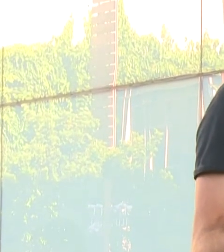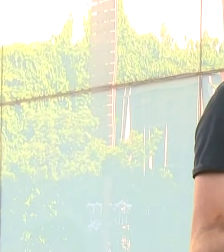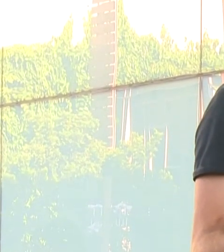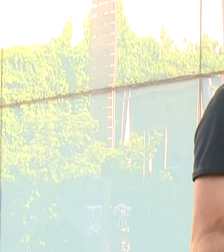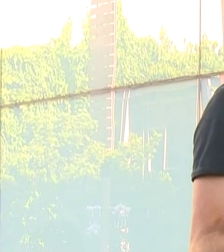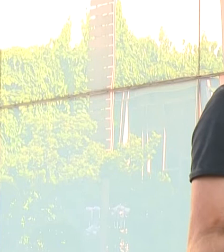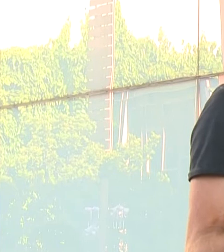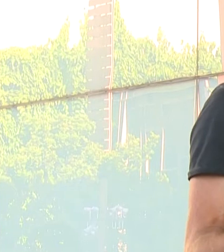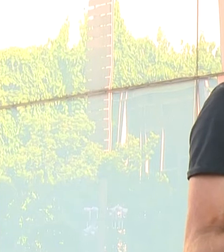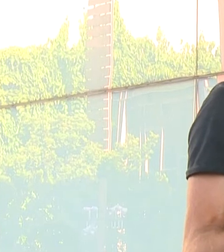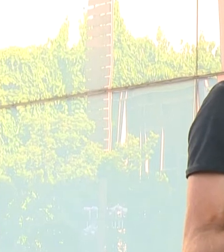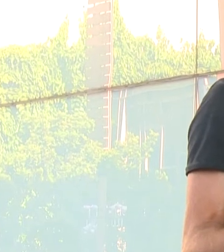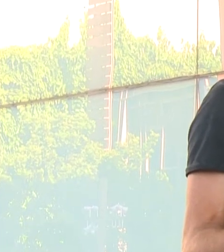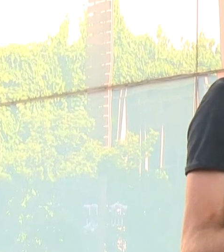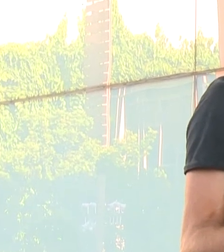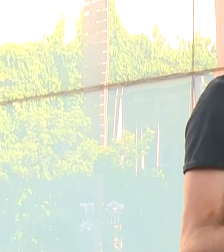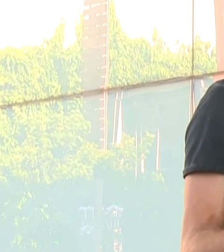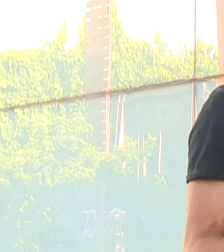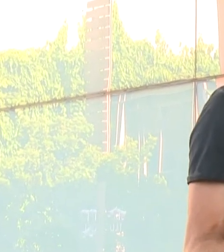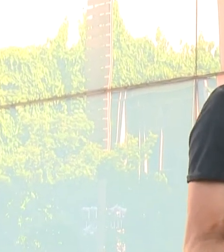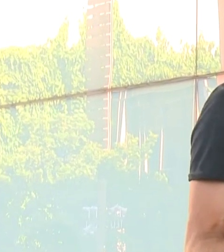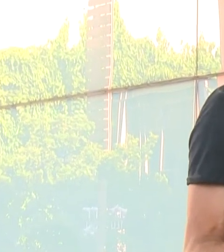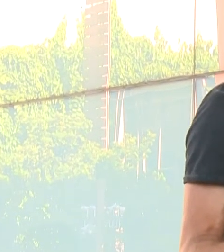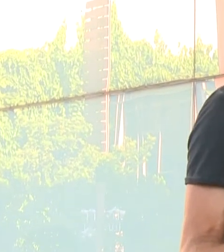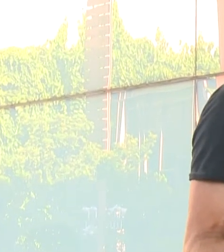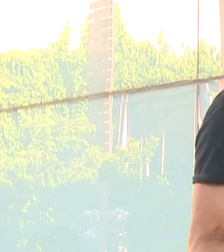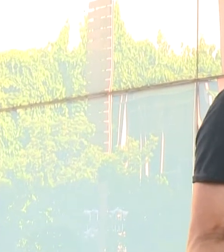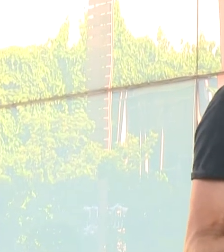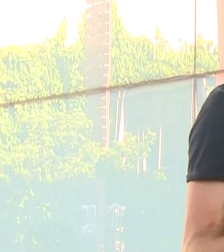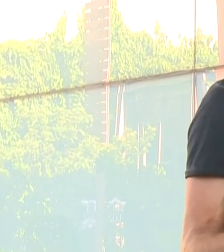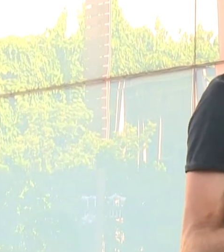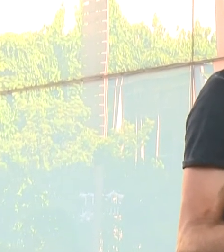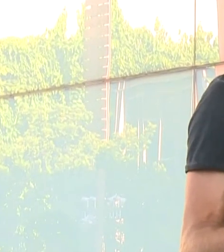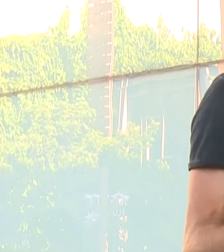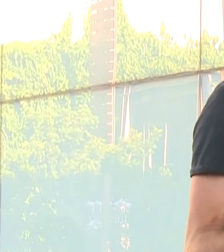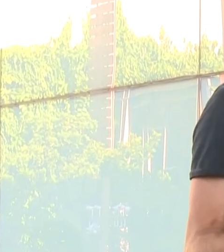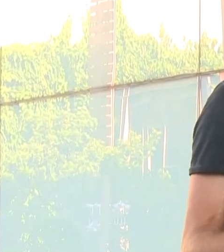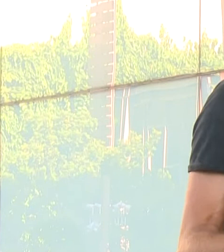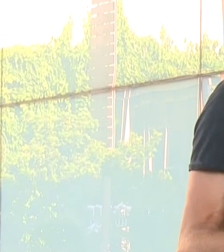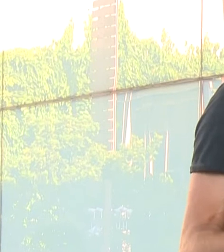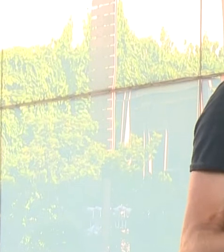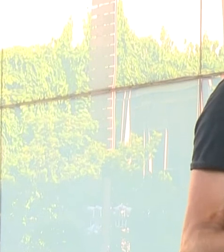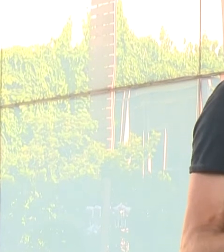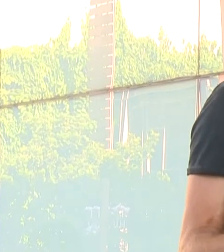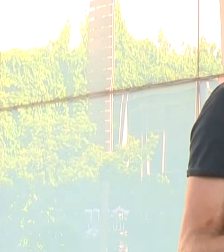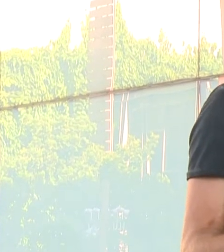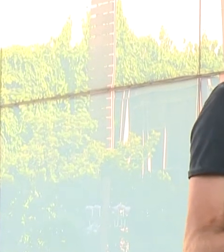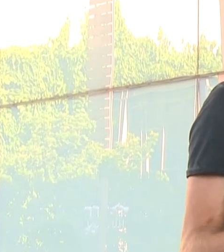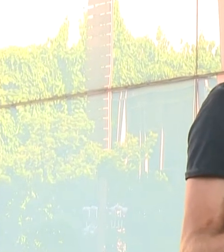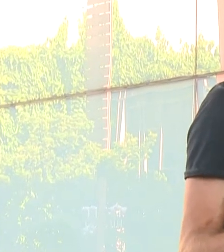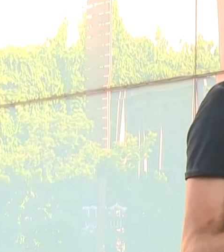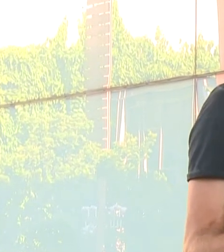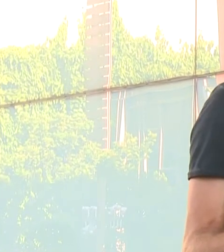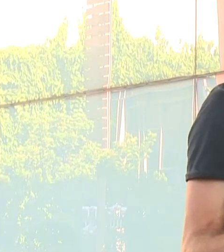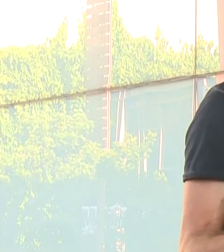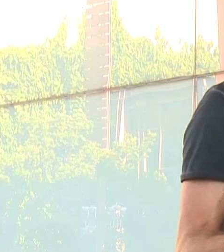with Marble is Alexis Auter, who helped collate this amazing collection here. So, just